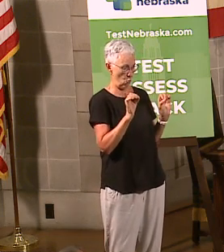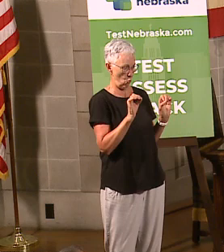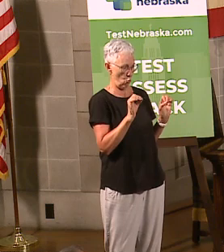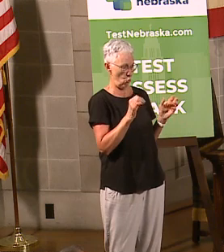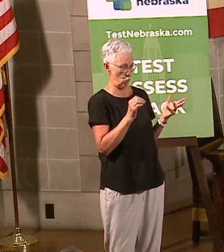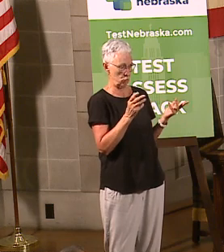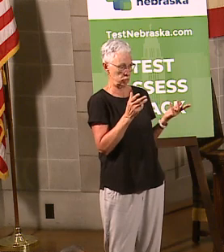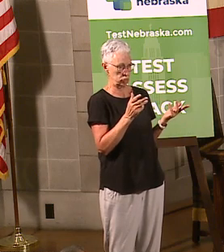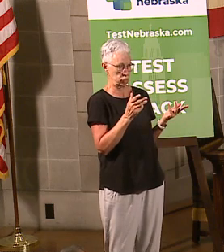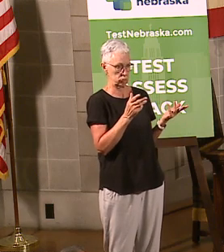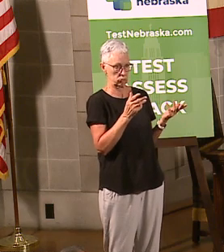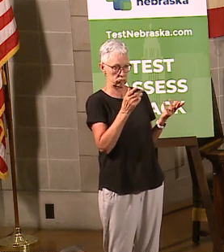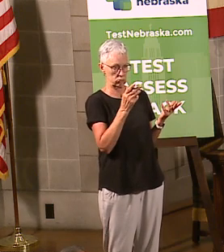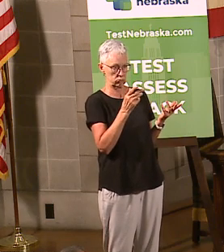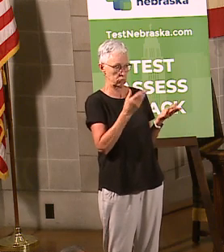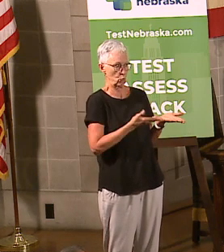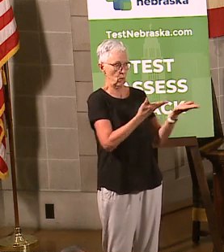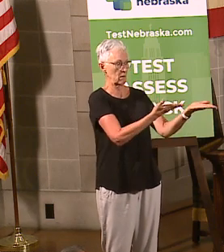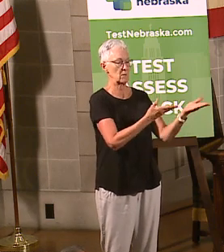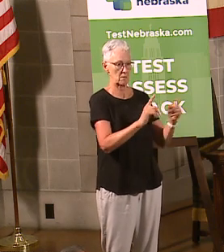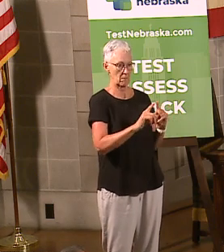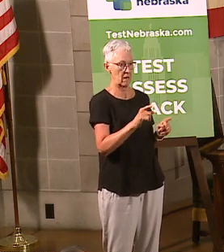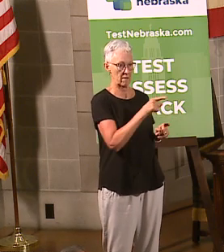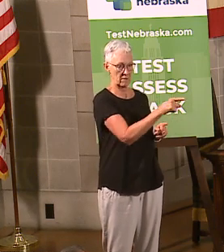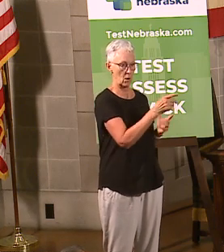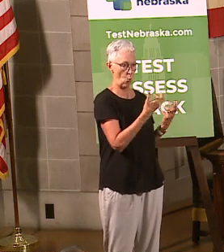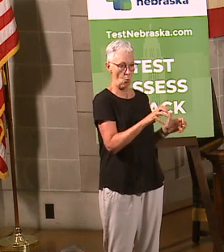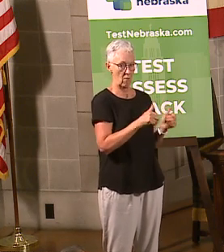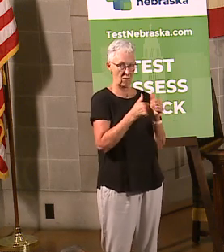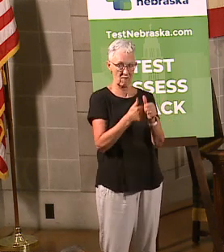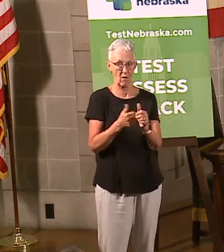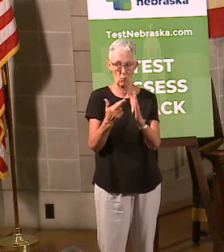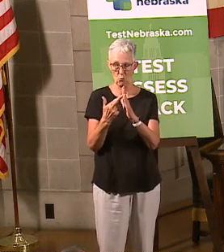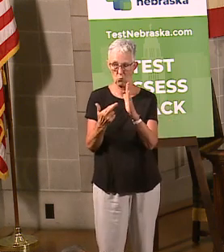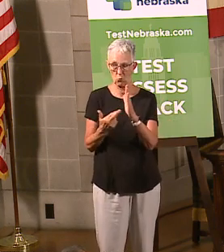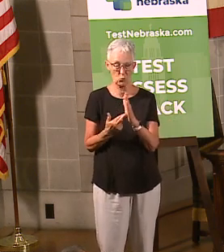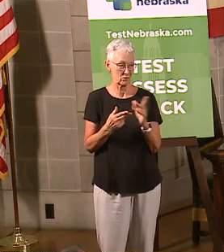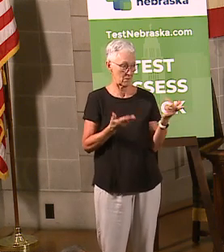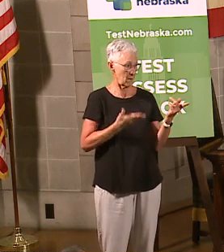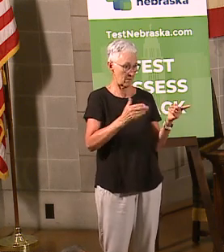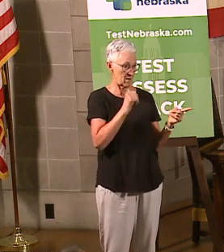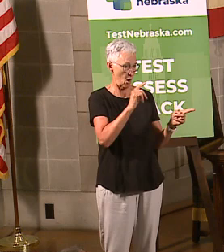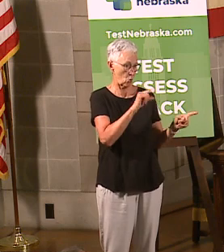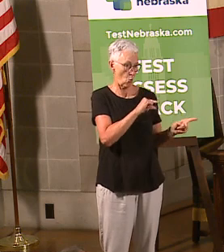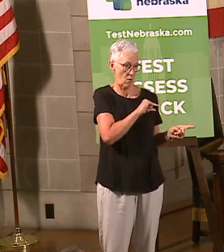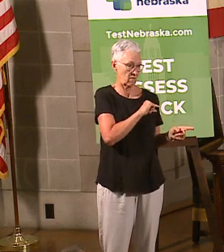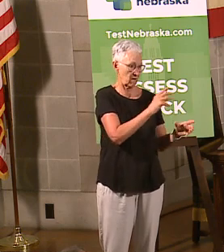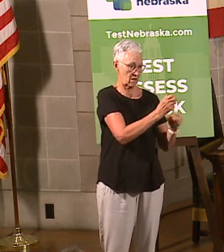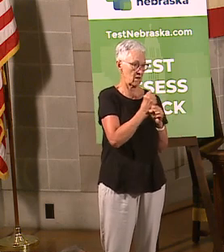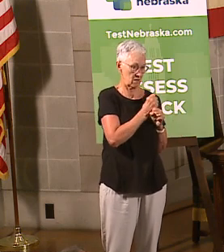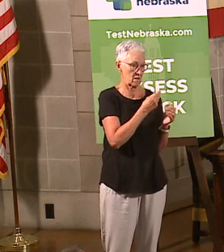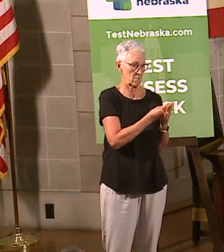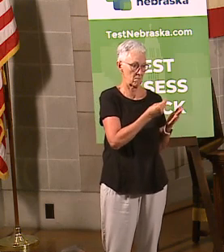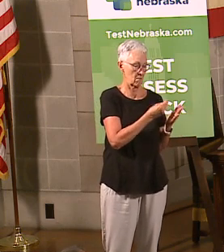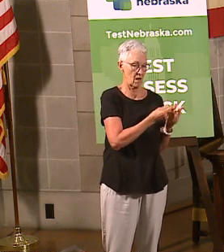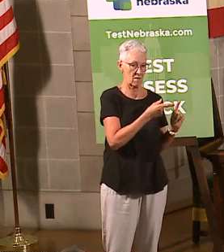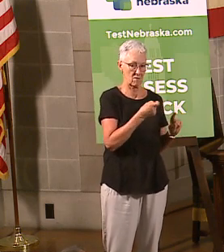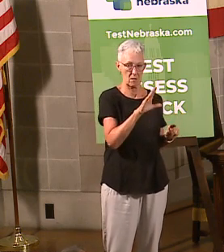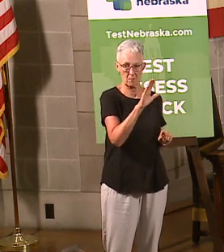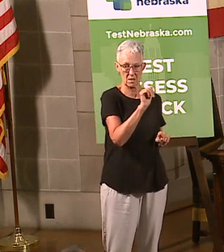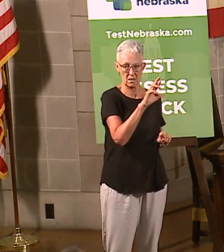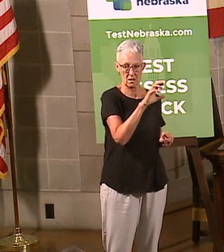their, prerogative to do that. That's all I got for now. All right, that's all we got for now. So, questions from folks in here? I know we covered a